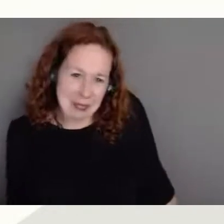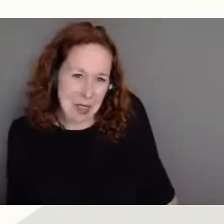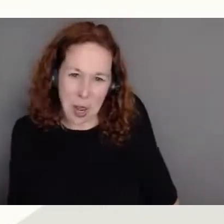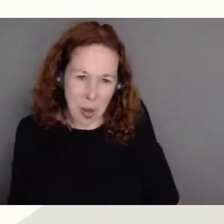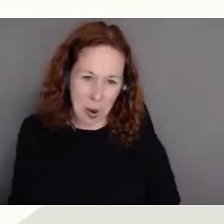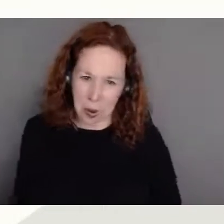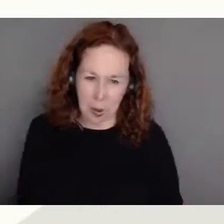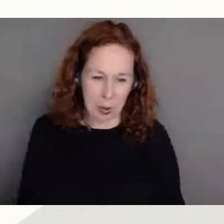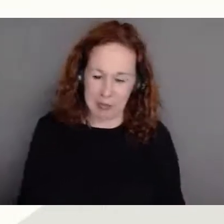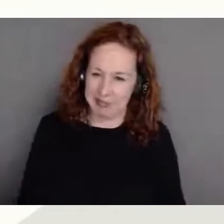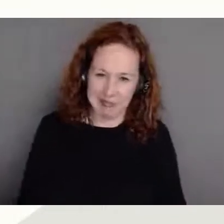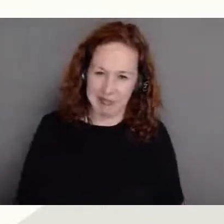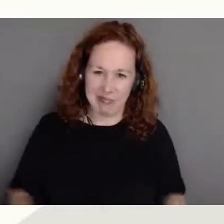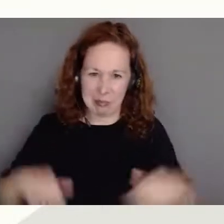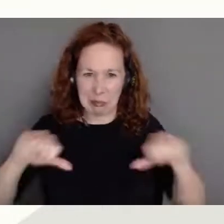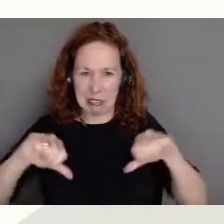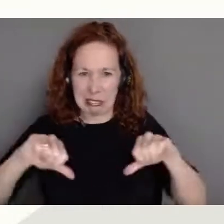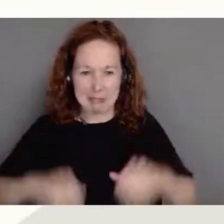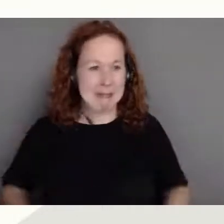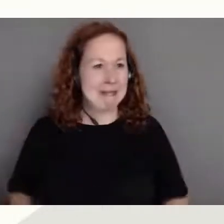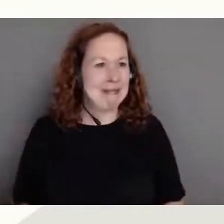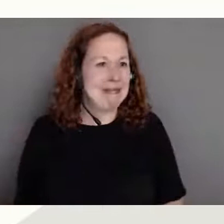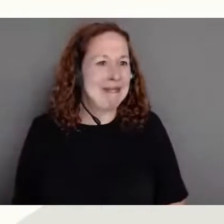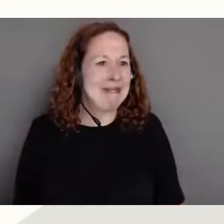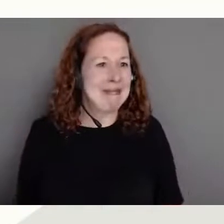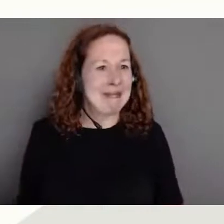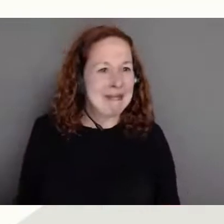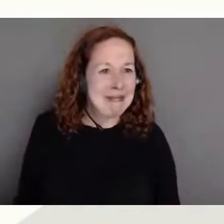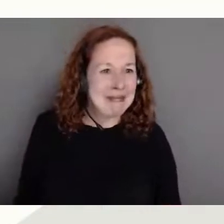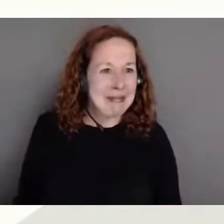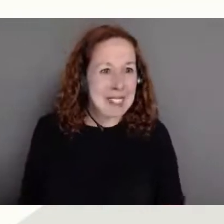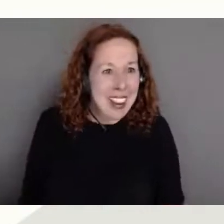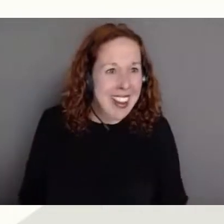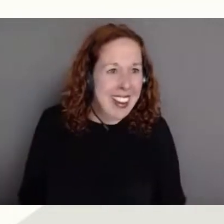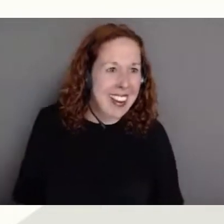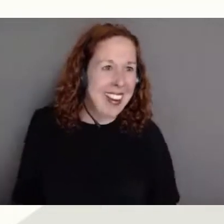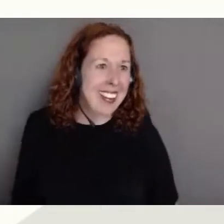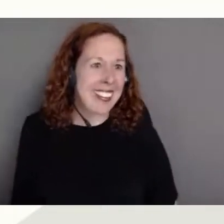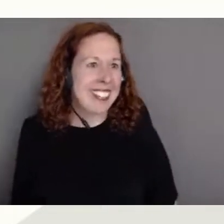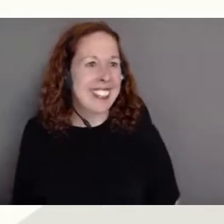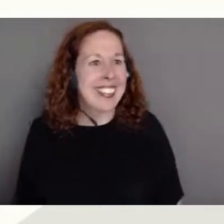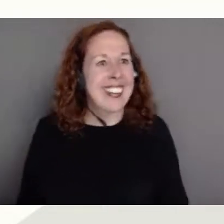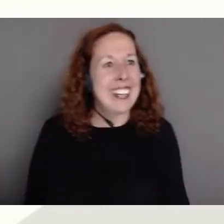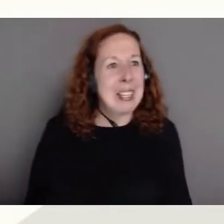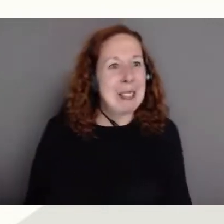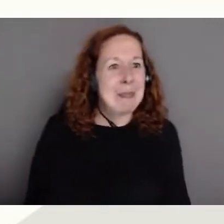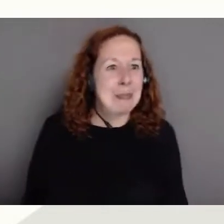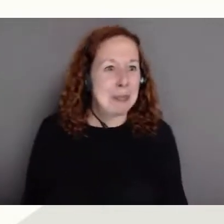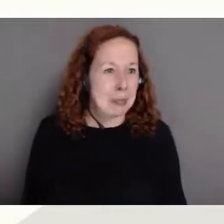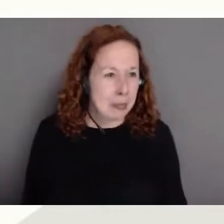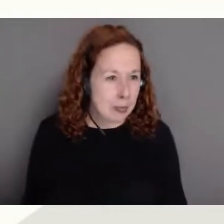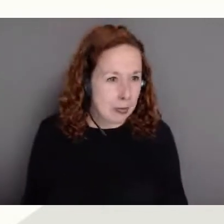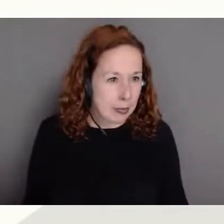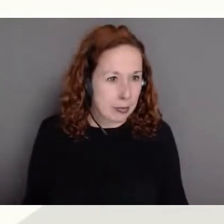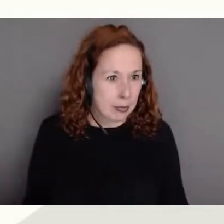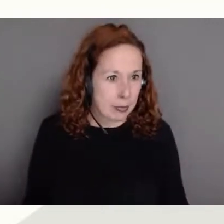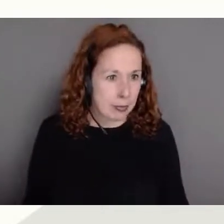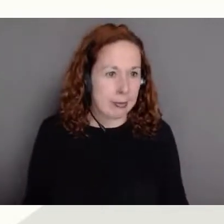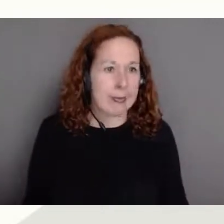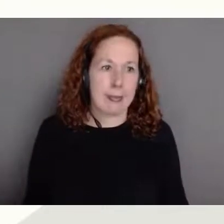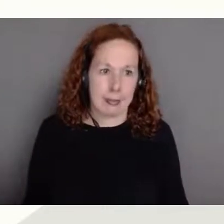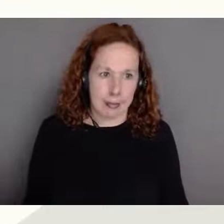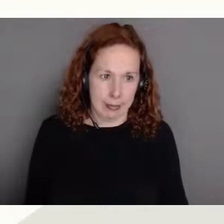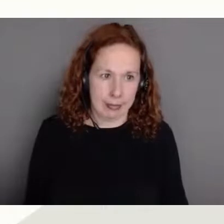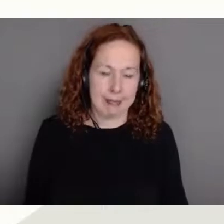any sort of, No. wow, we have a chat. Can you believe Yay. it? Yay. So we have,